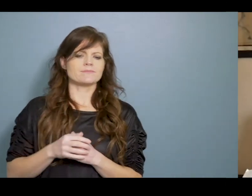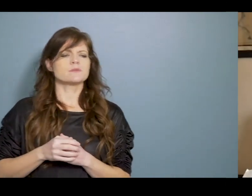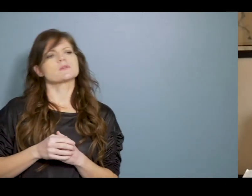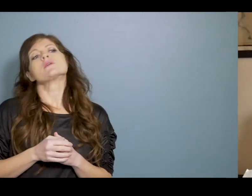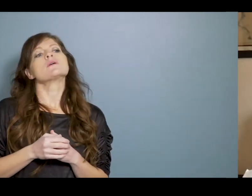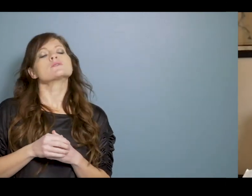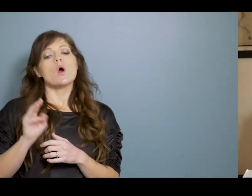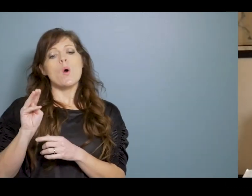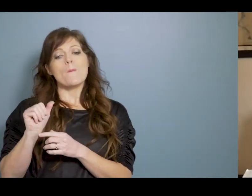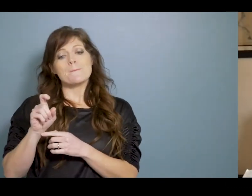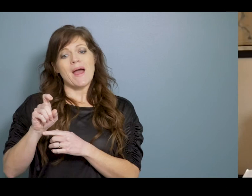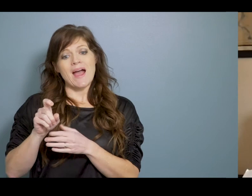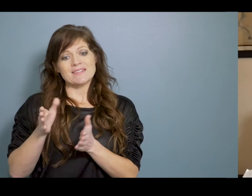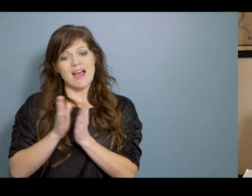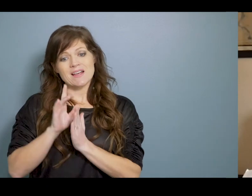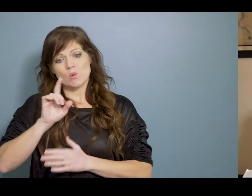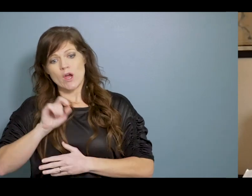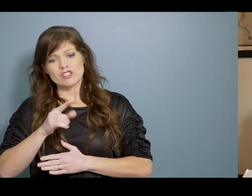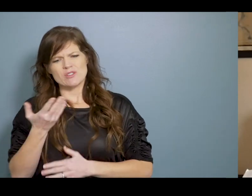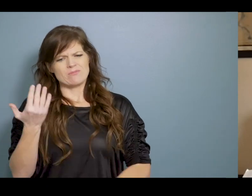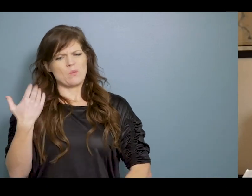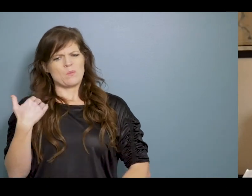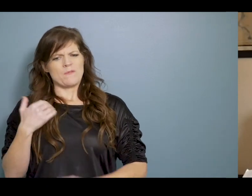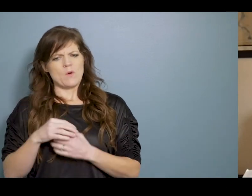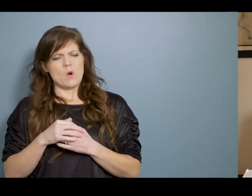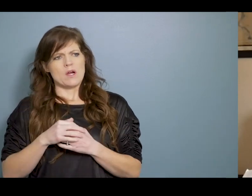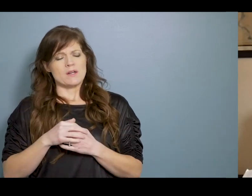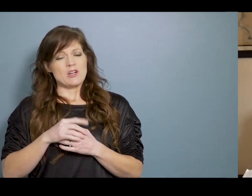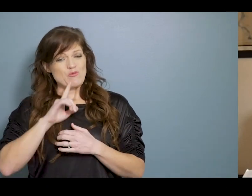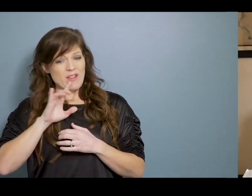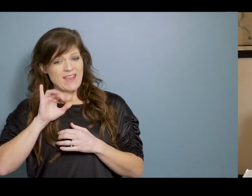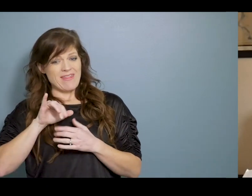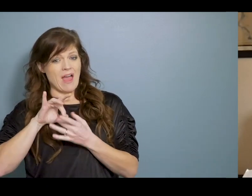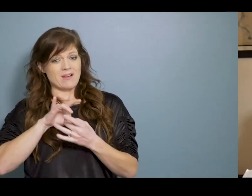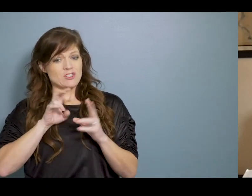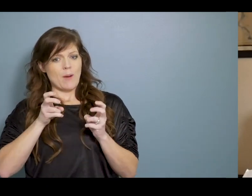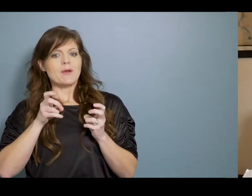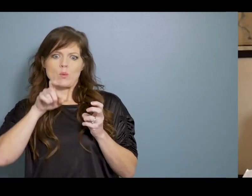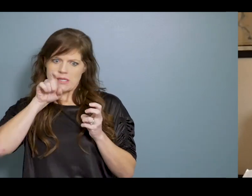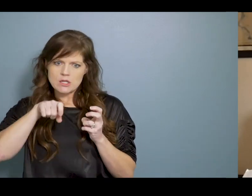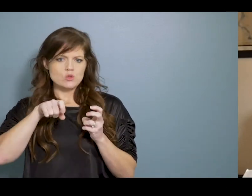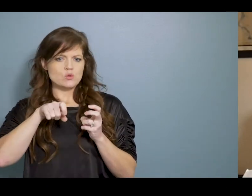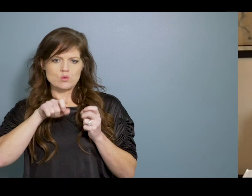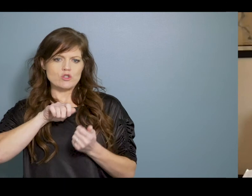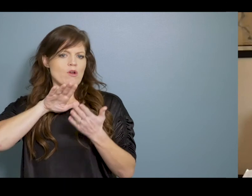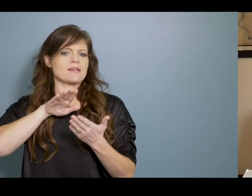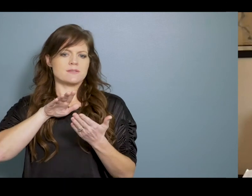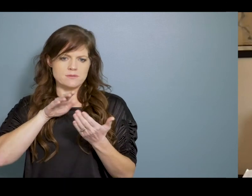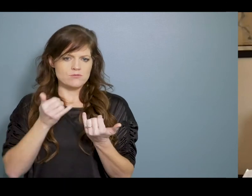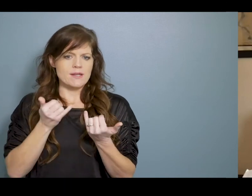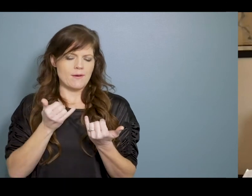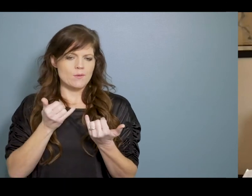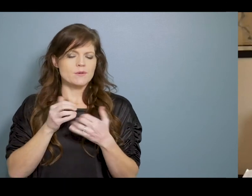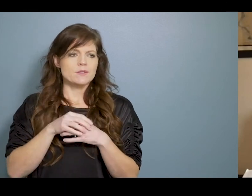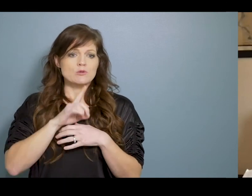question a while back early on in here, and it's a topic that we need to get to. I think it's